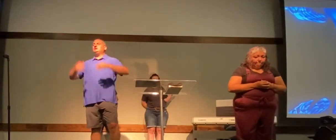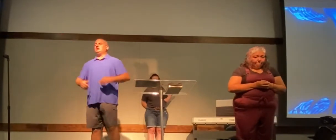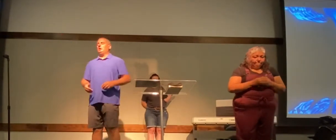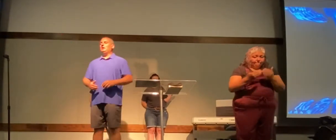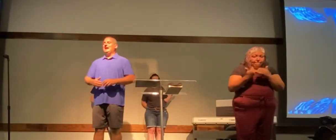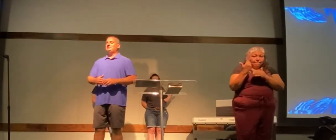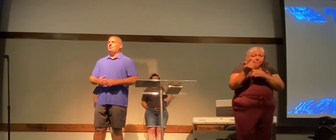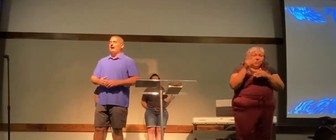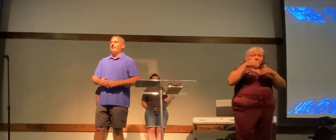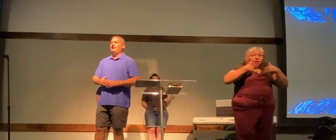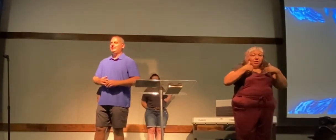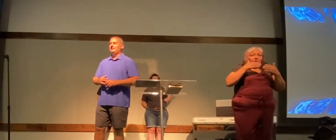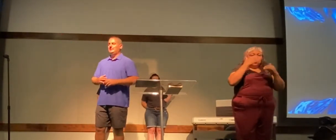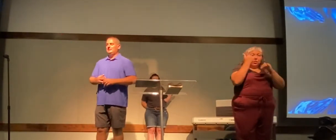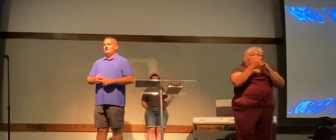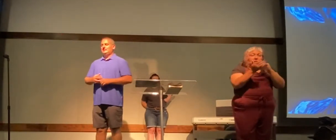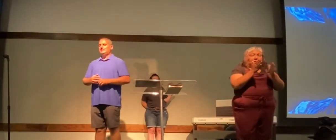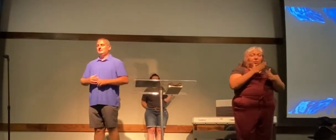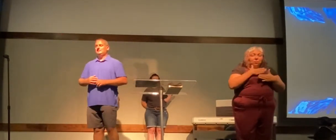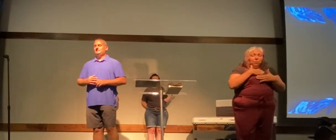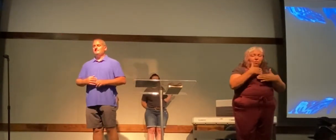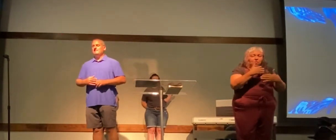You took your last breath.